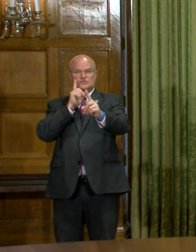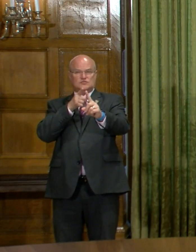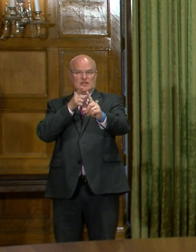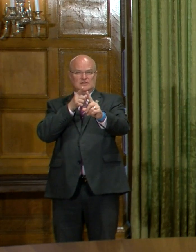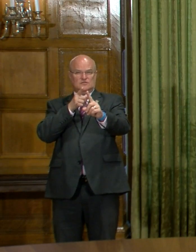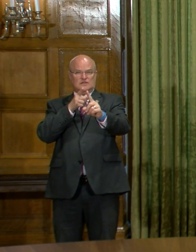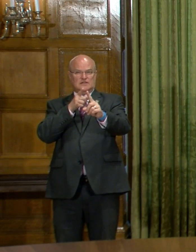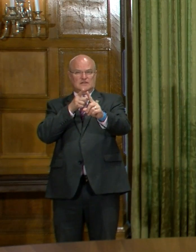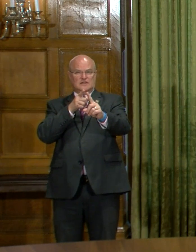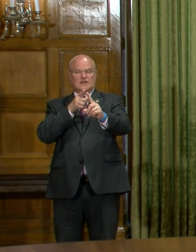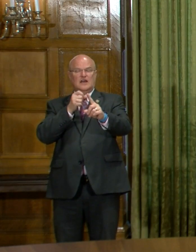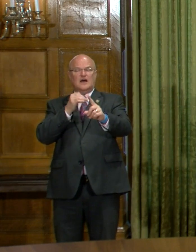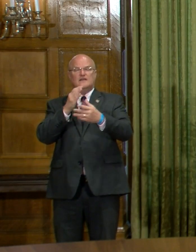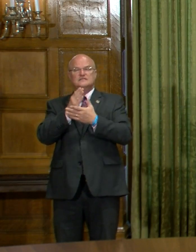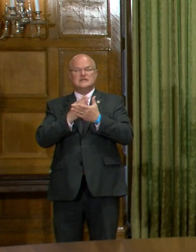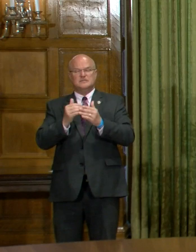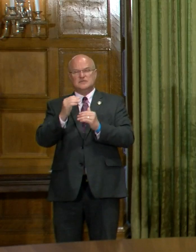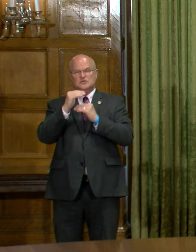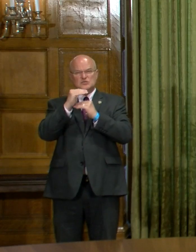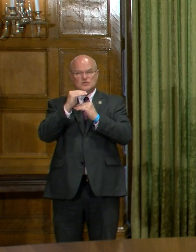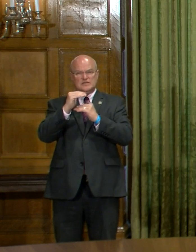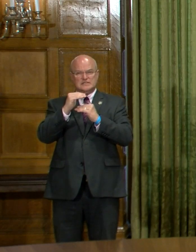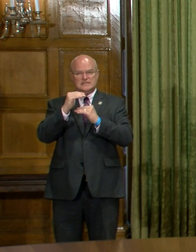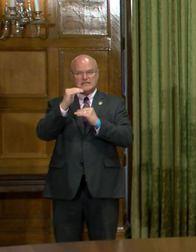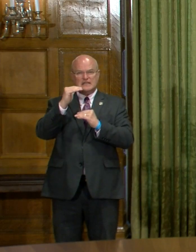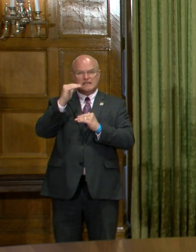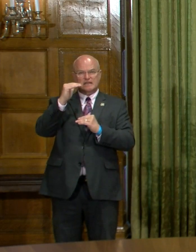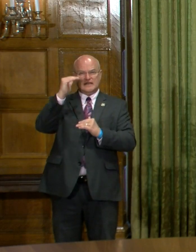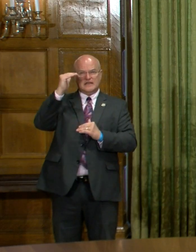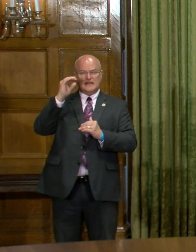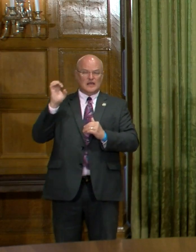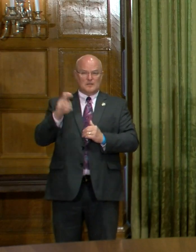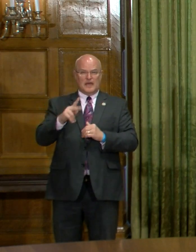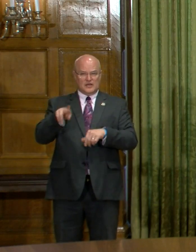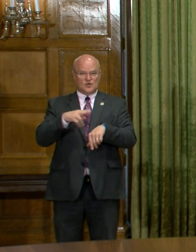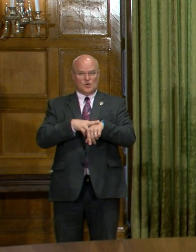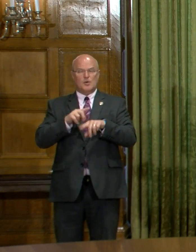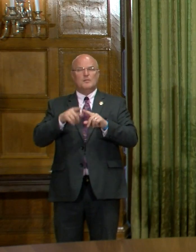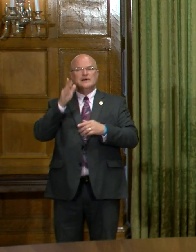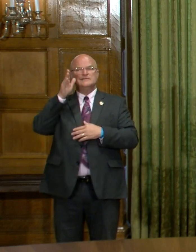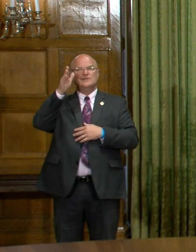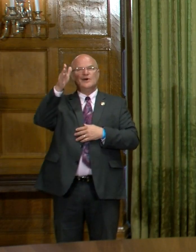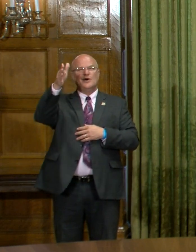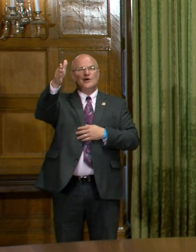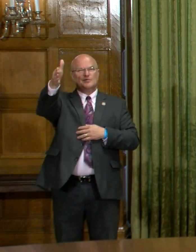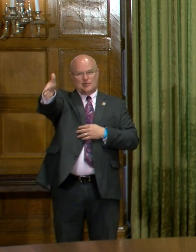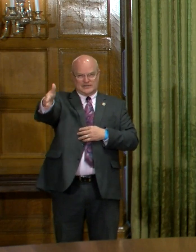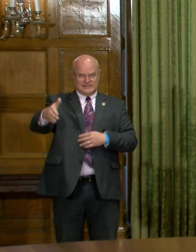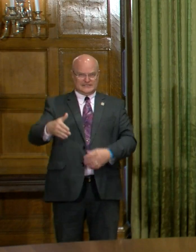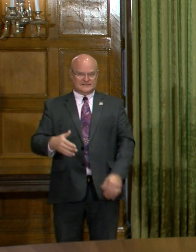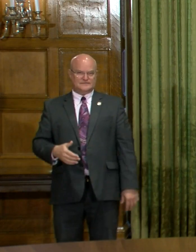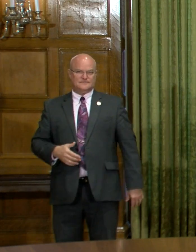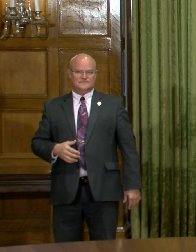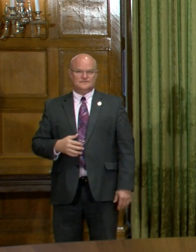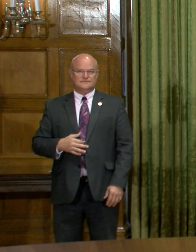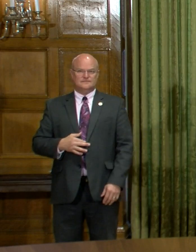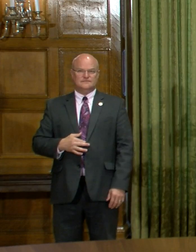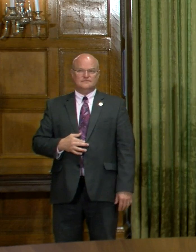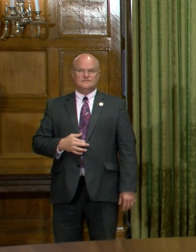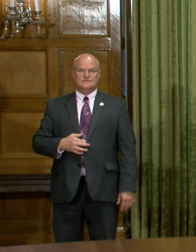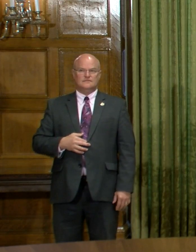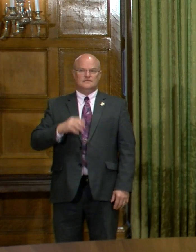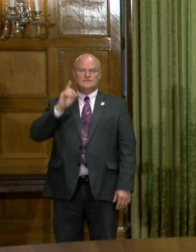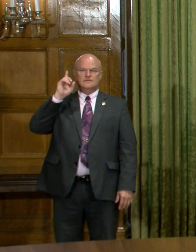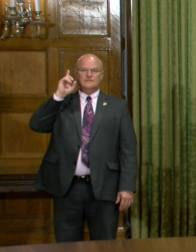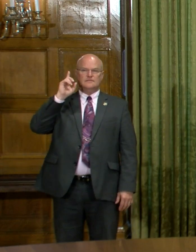trajectory of loosening some of the restrictions and getting life back to normal, but it's going to be a long process to get there.